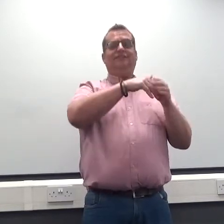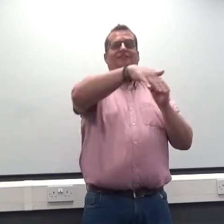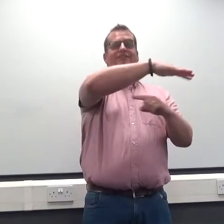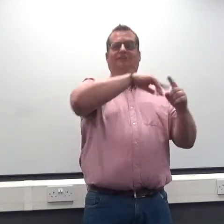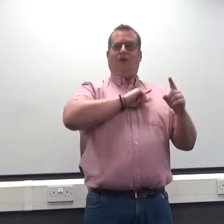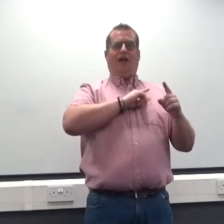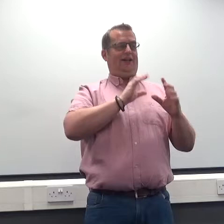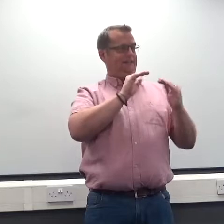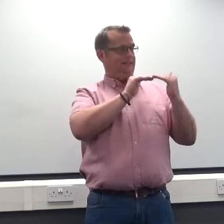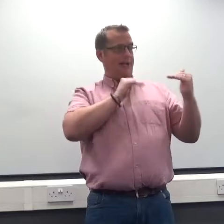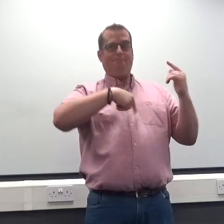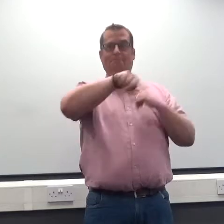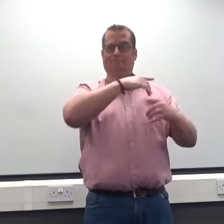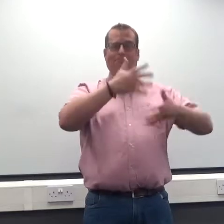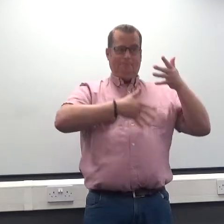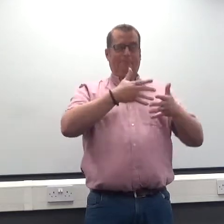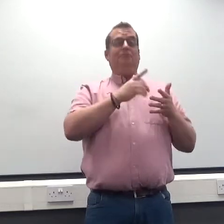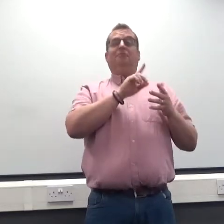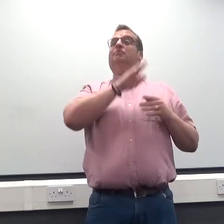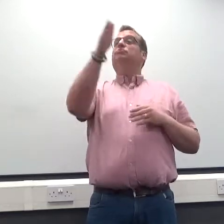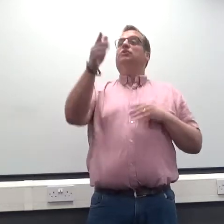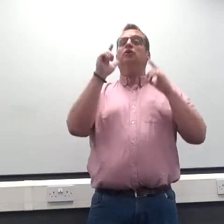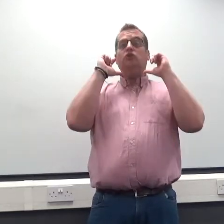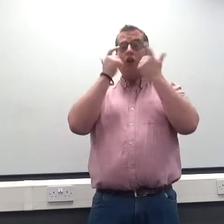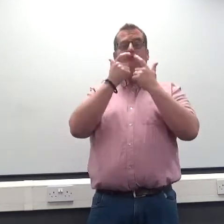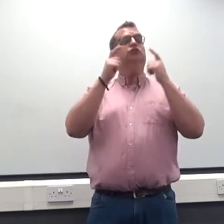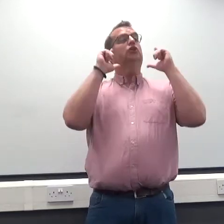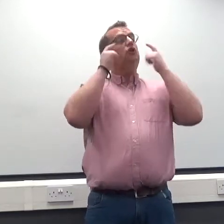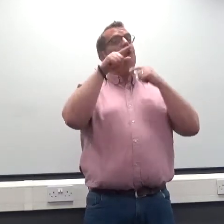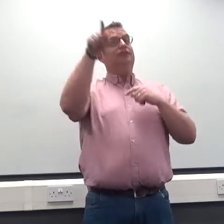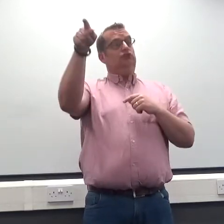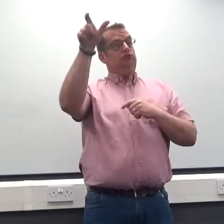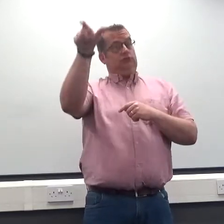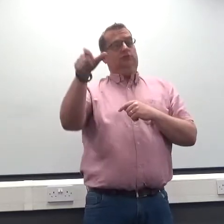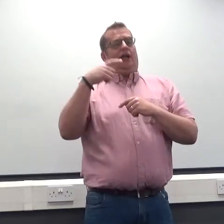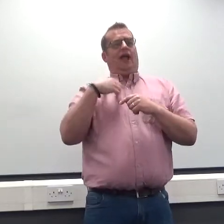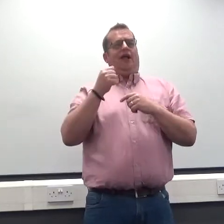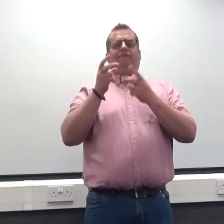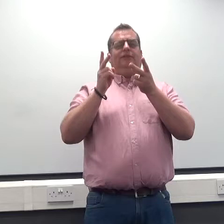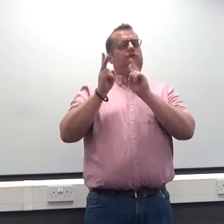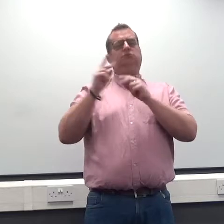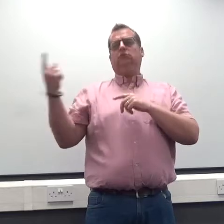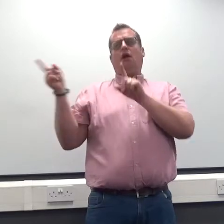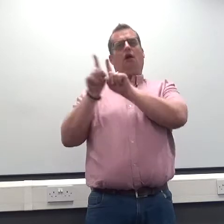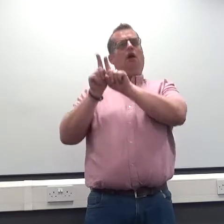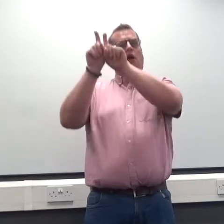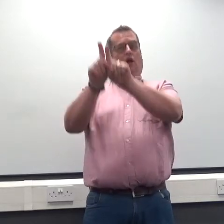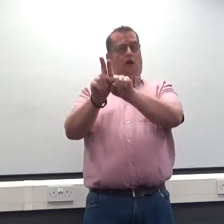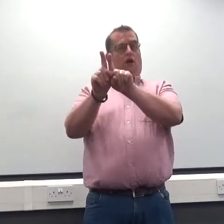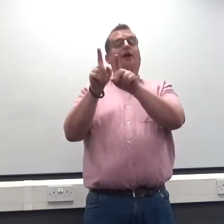was immersed into a fully sign language, learning environment. And the college was really supportive of me. And they